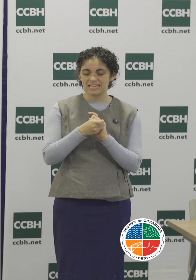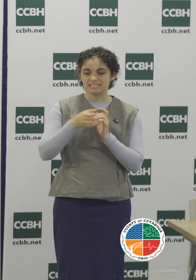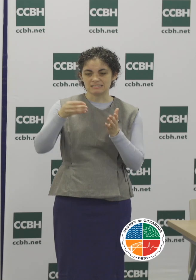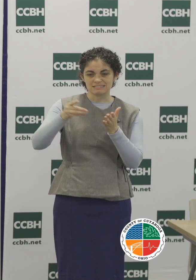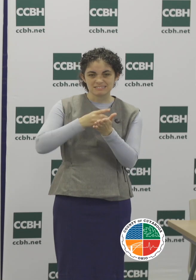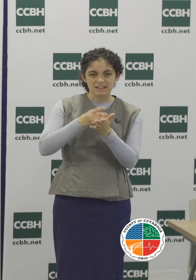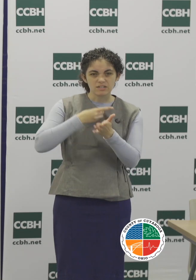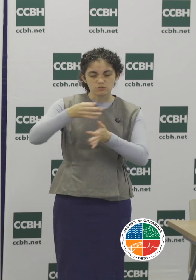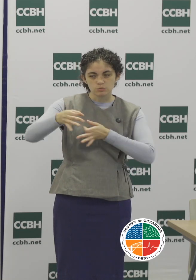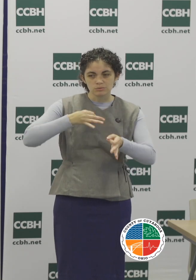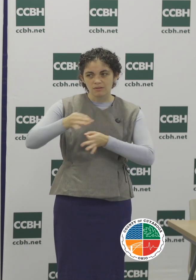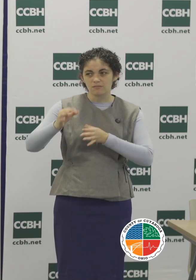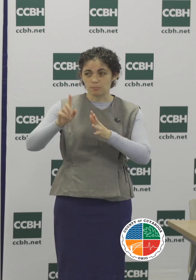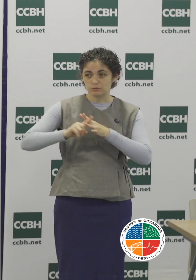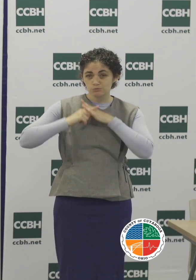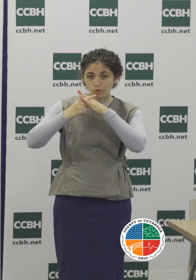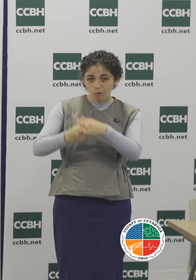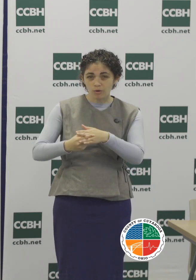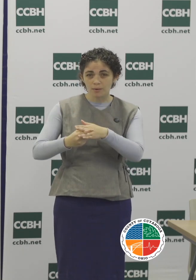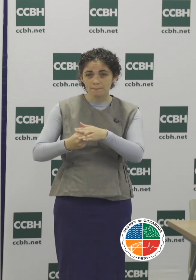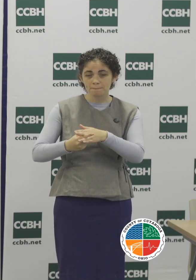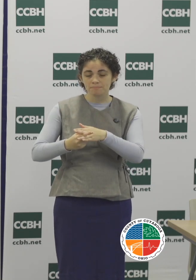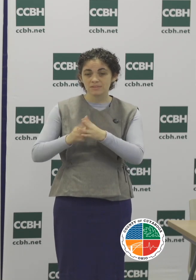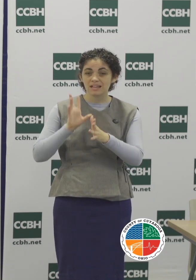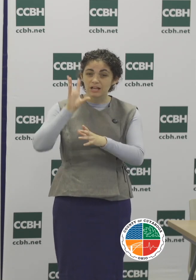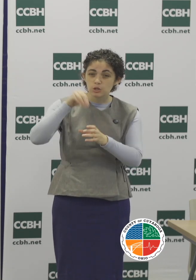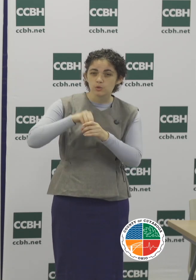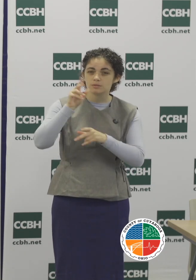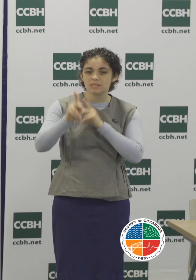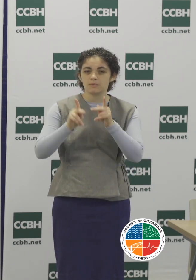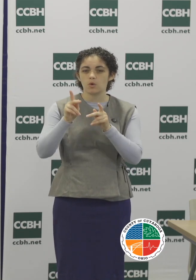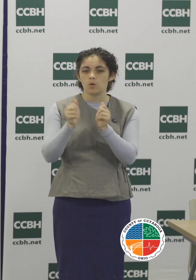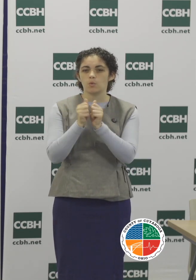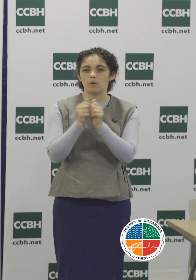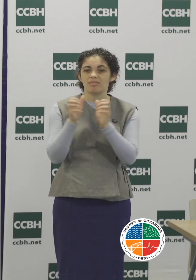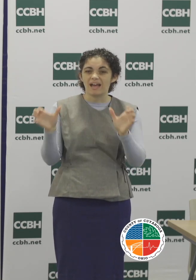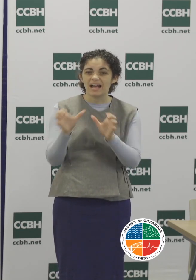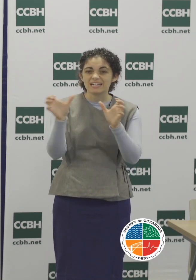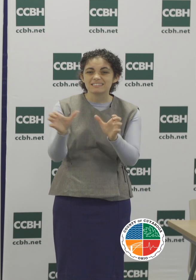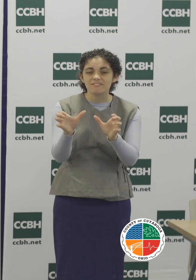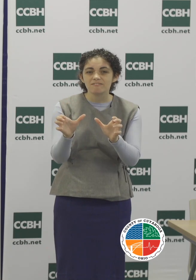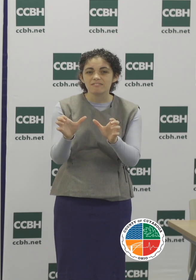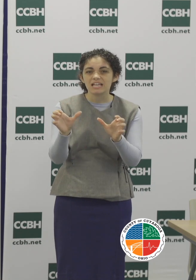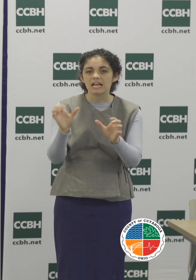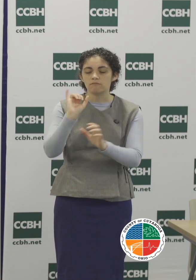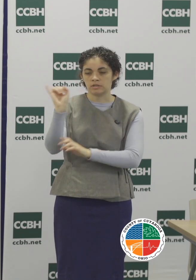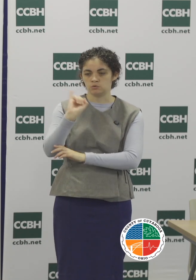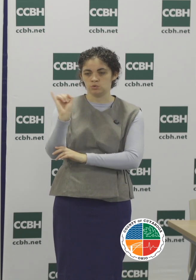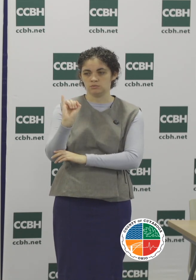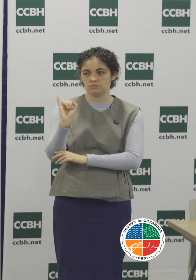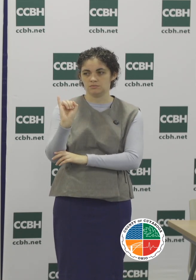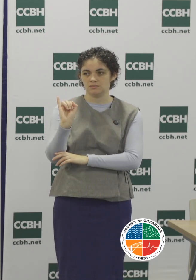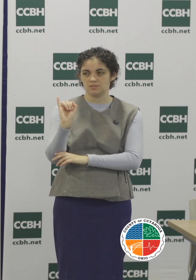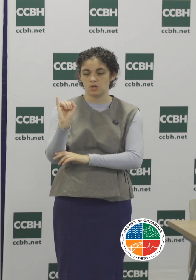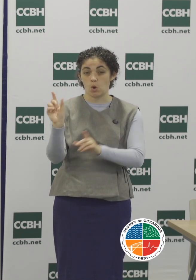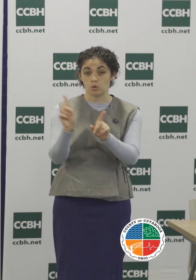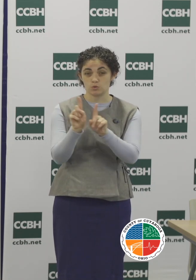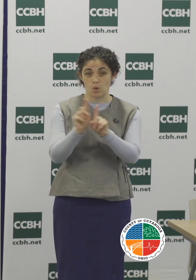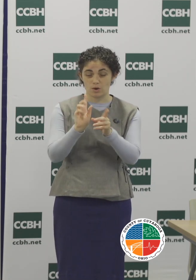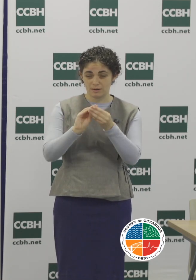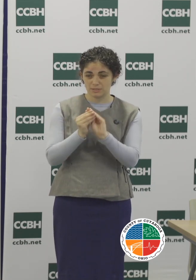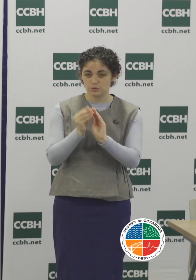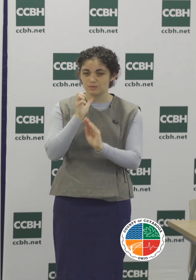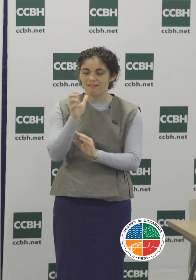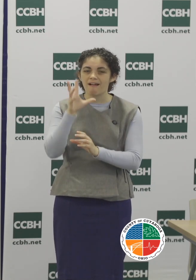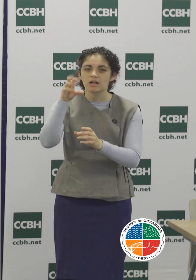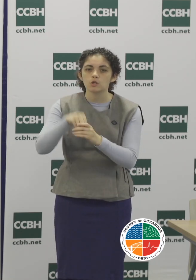definition every week from the beginning, and it includes people with active infection. Our case definition and our case numbers do